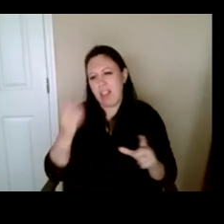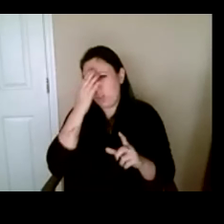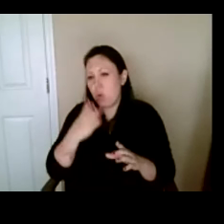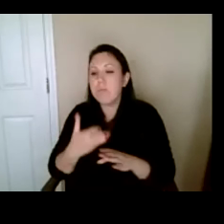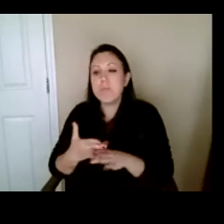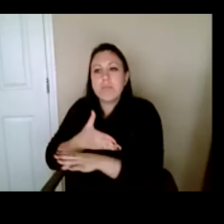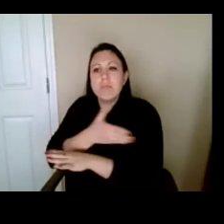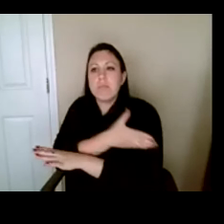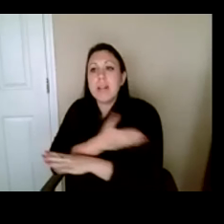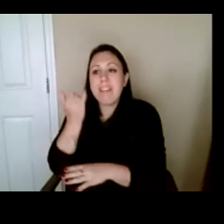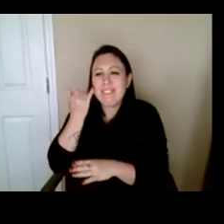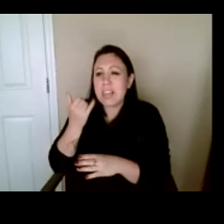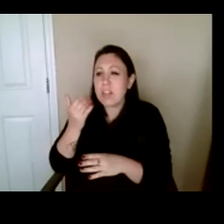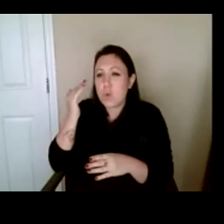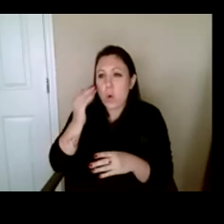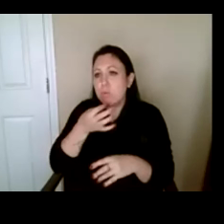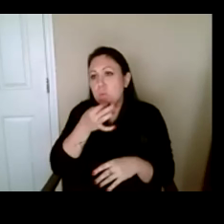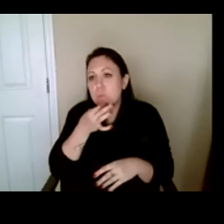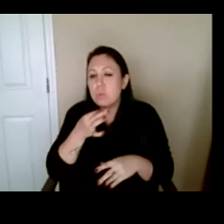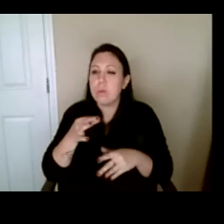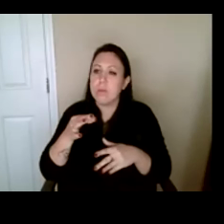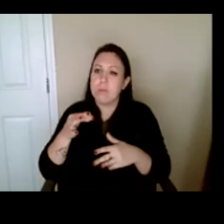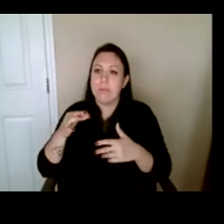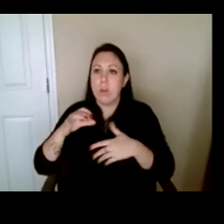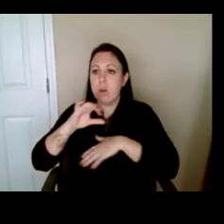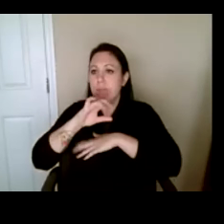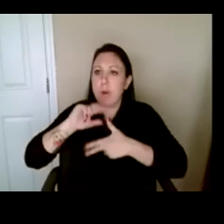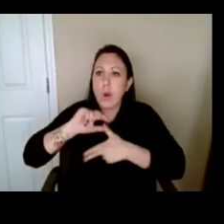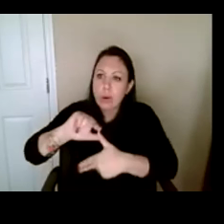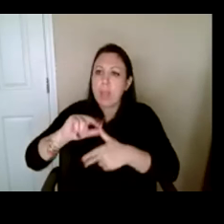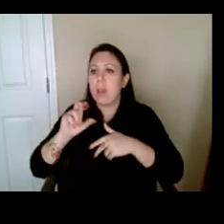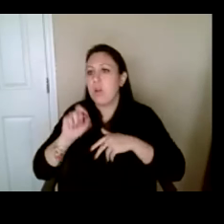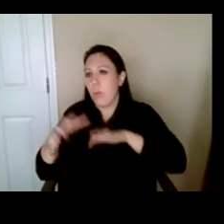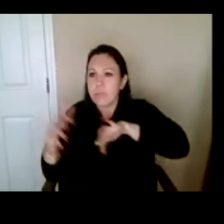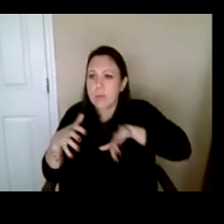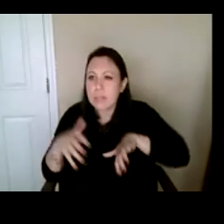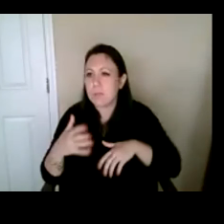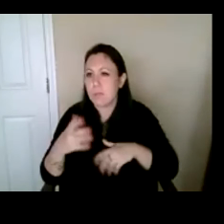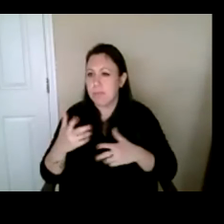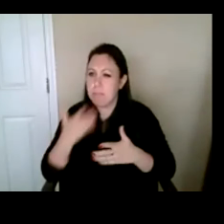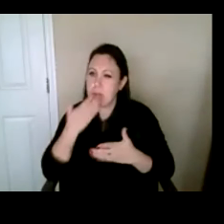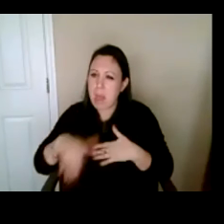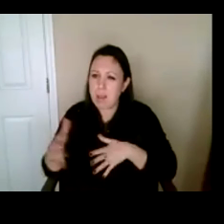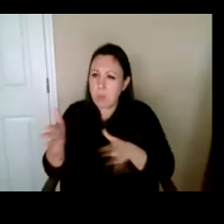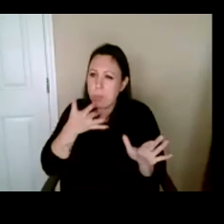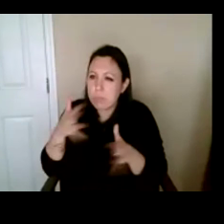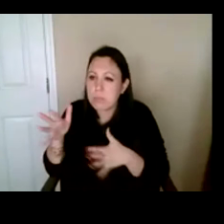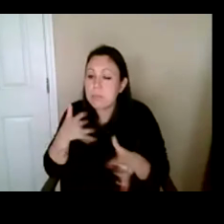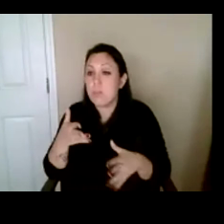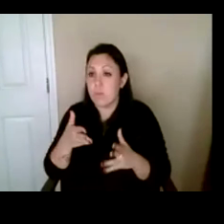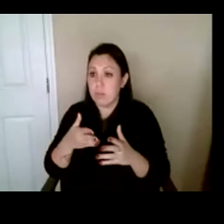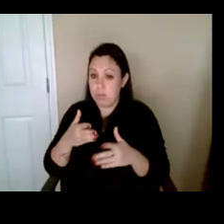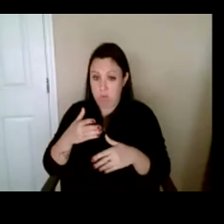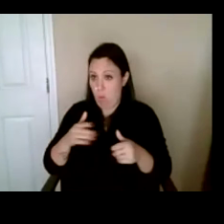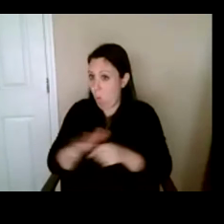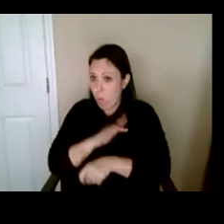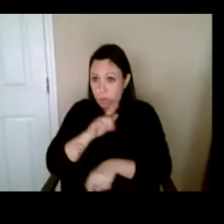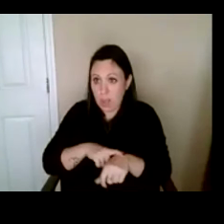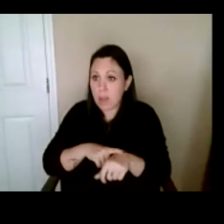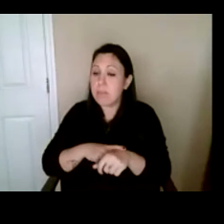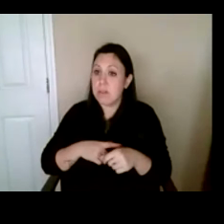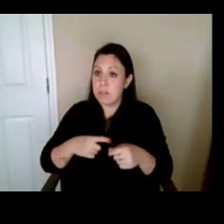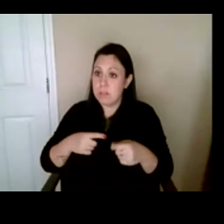any severe weather or tropical weather. And through the storm and after the storm,